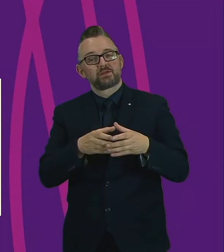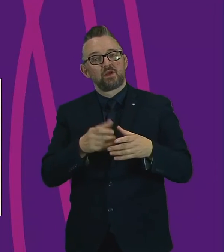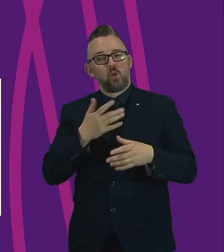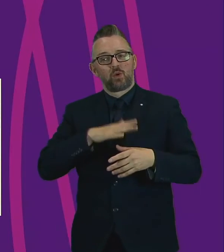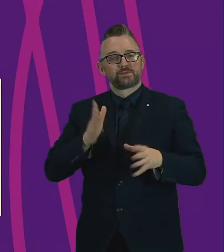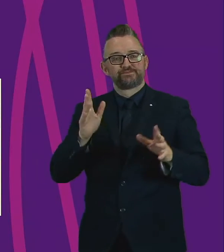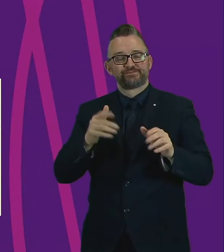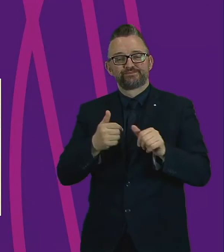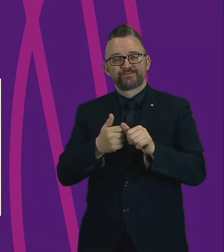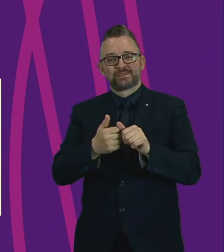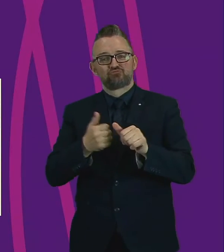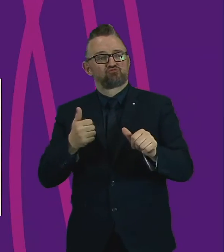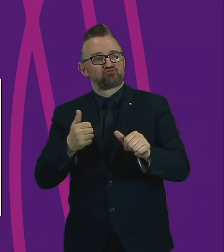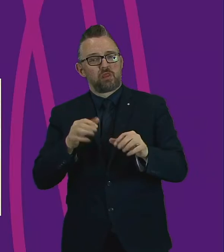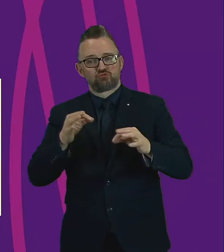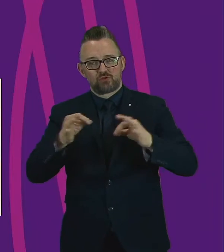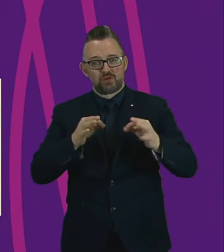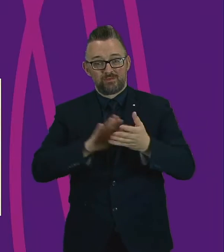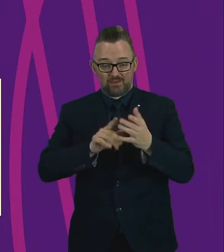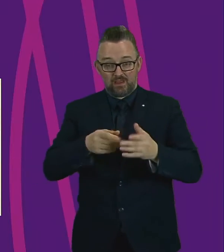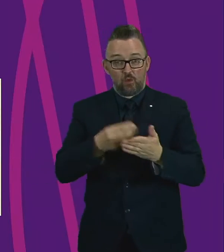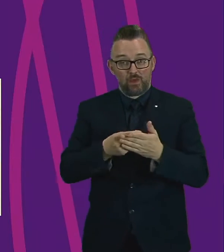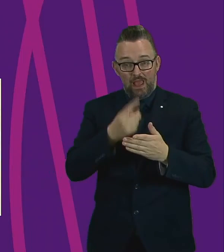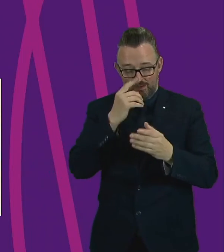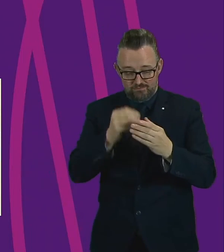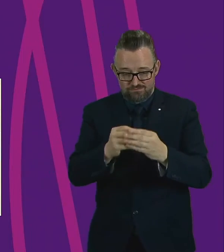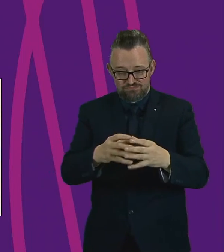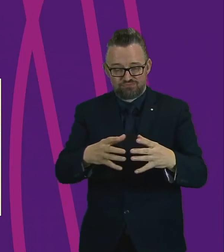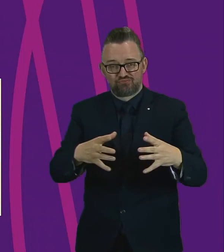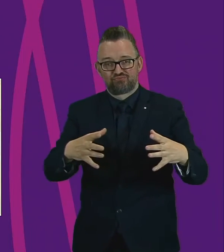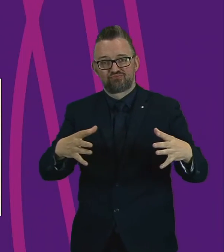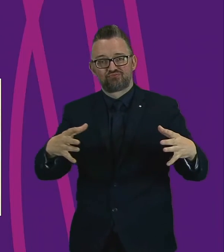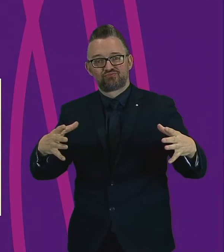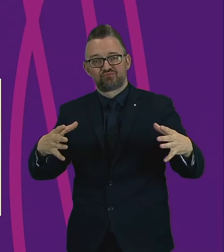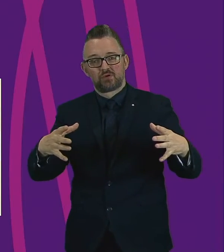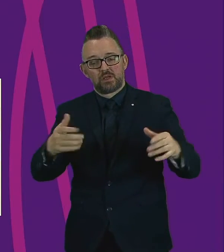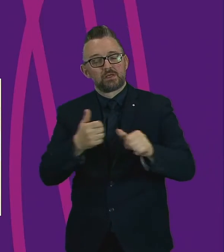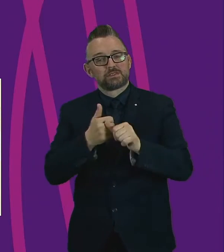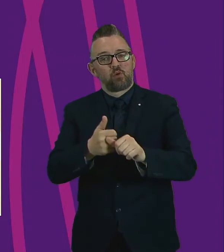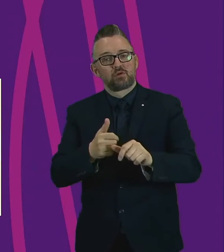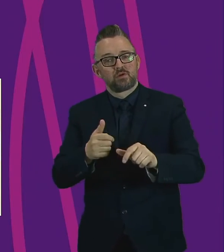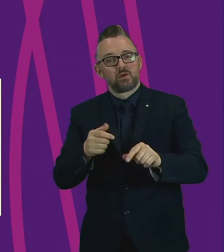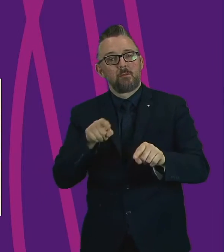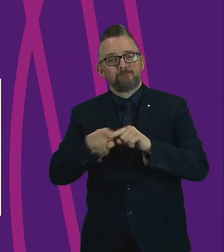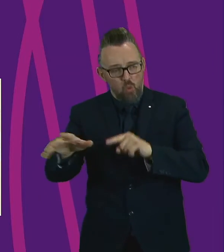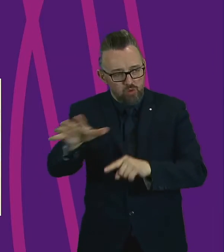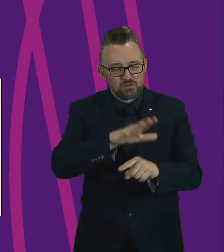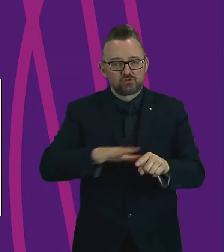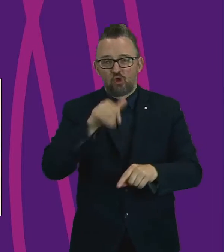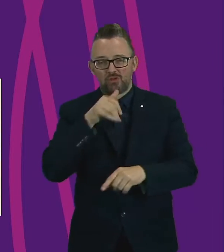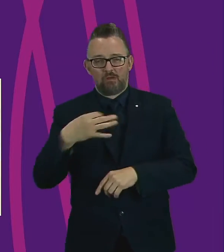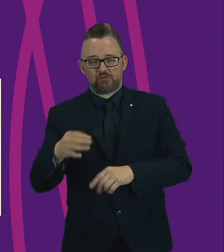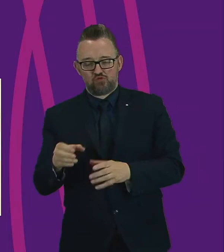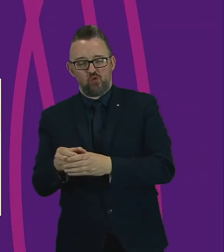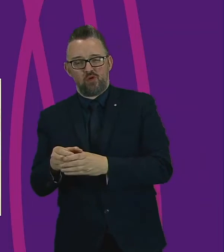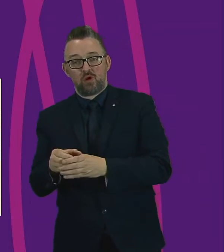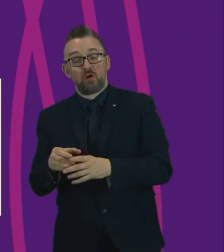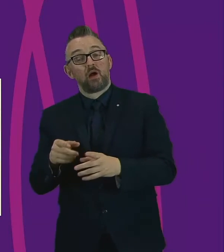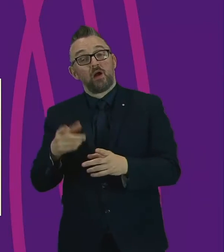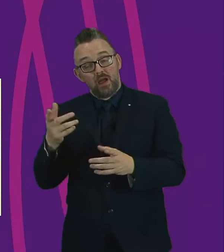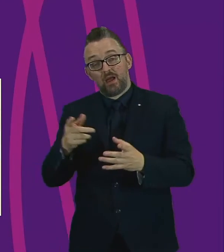strategy to help grow the economy in a way that works for the many and not just the few. And had the government paid